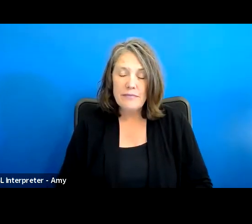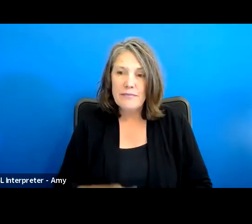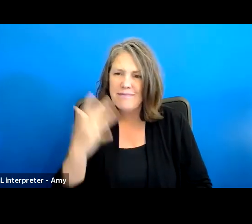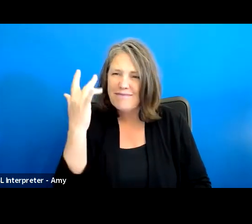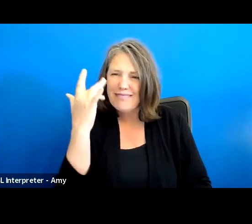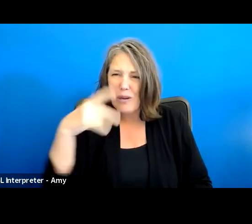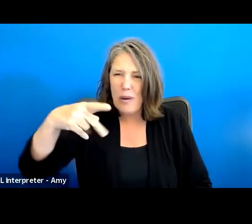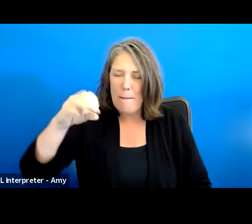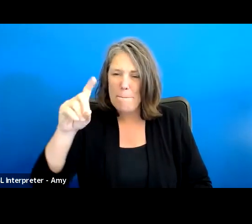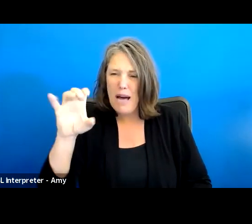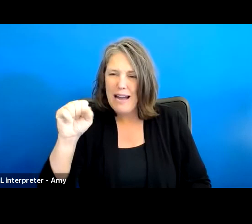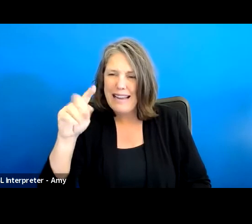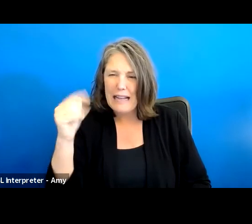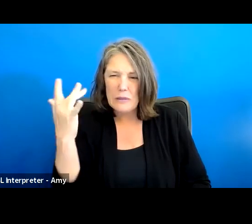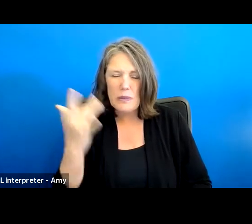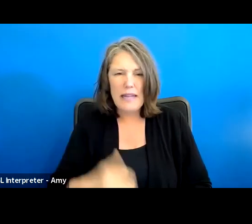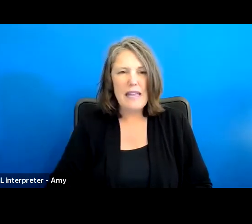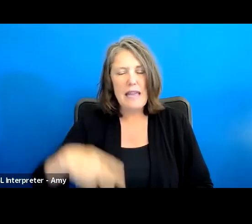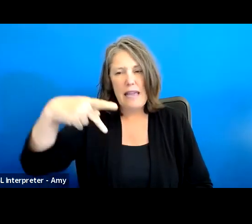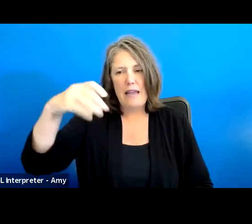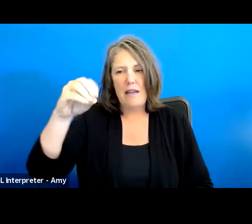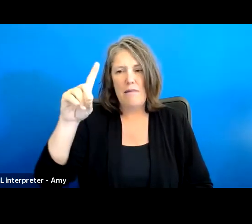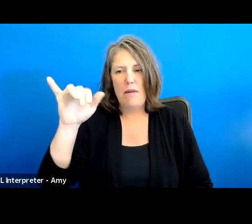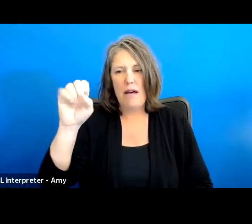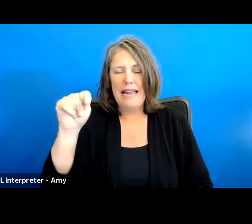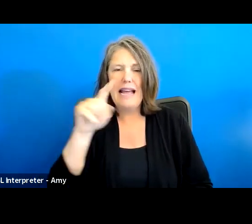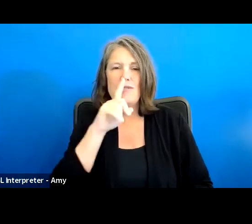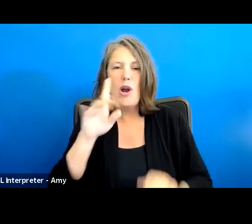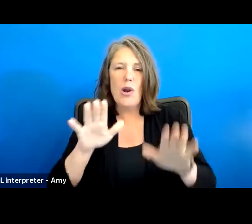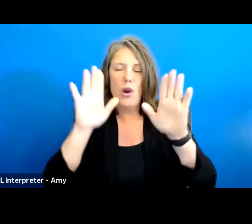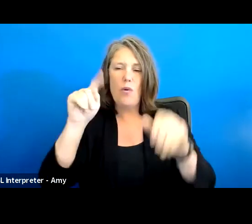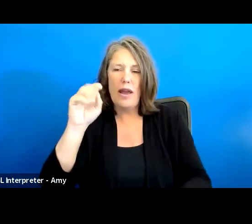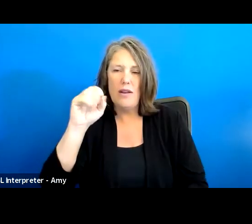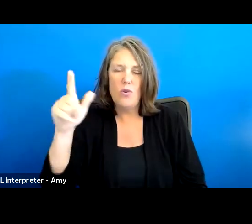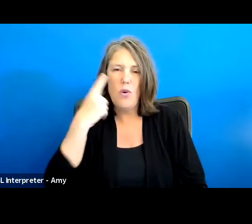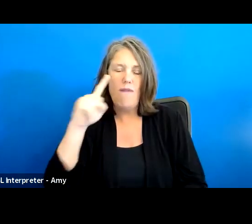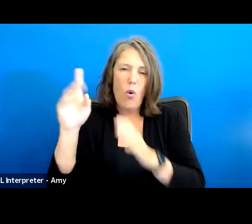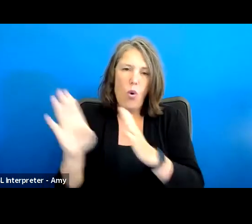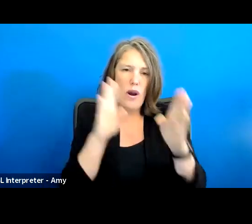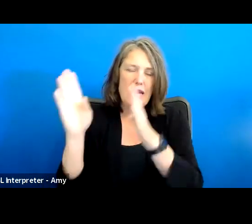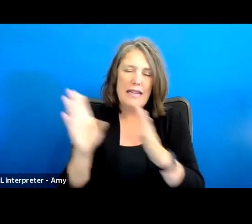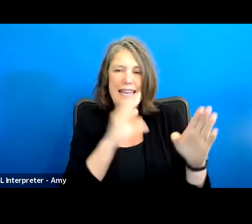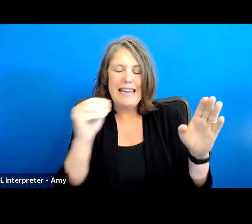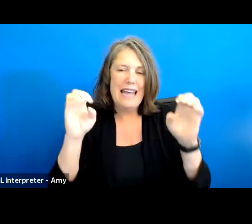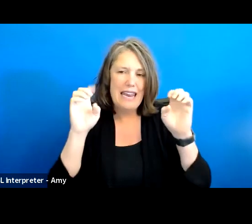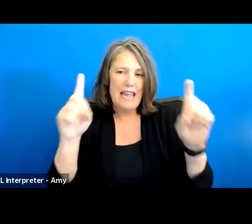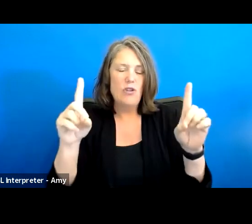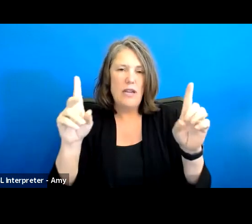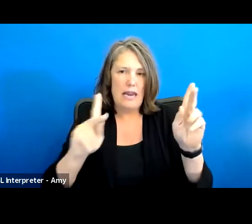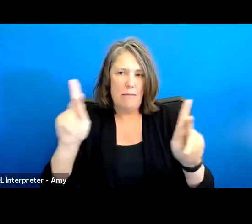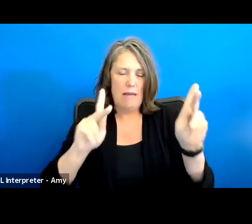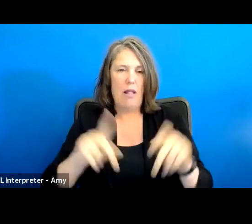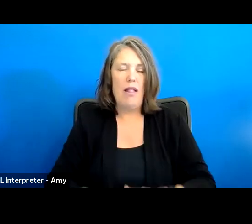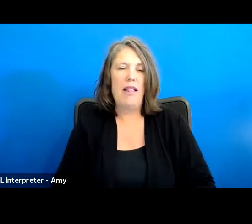why podcasts? So podcasts are a great tool of organizing and educating people.